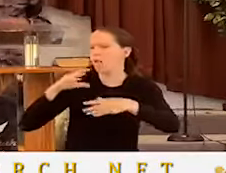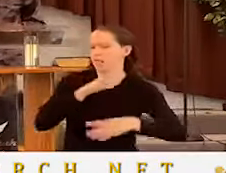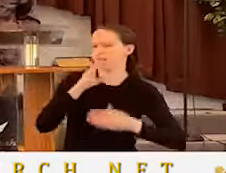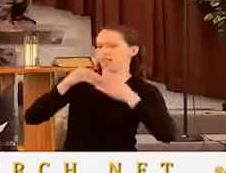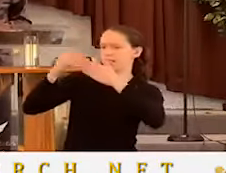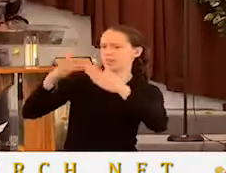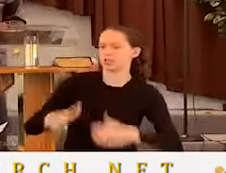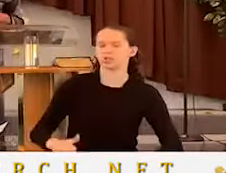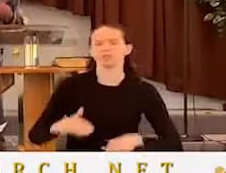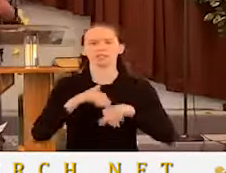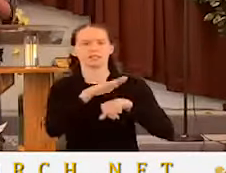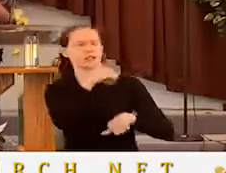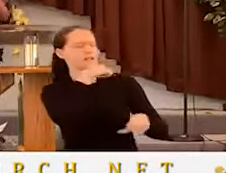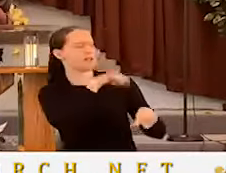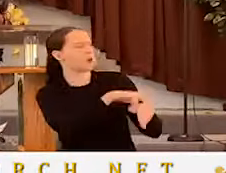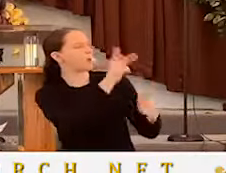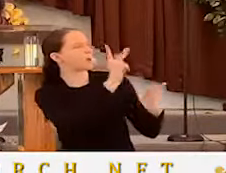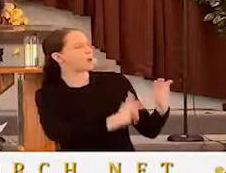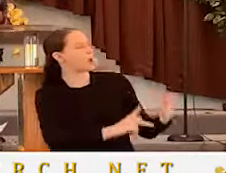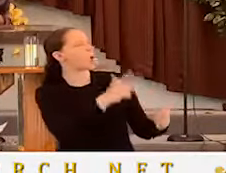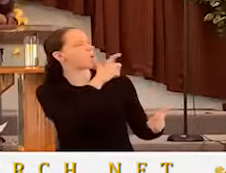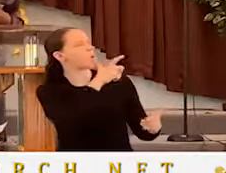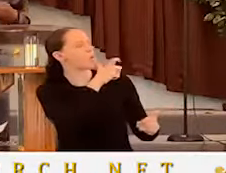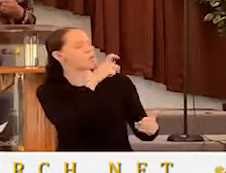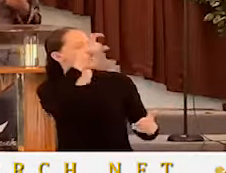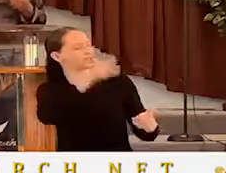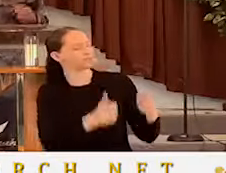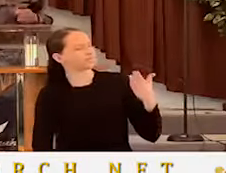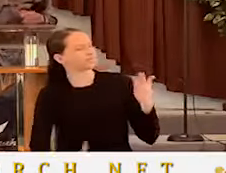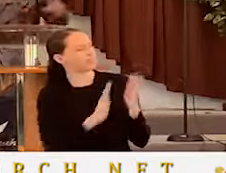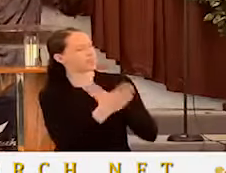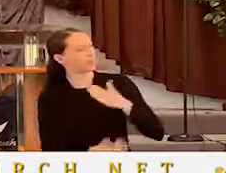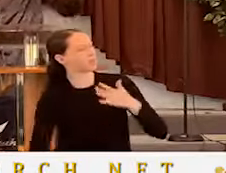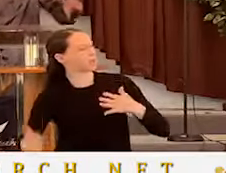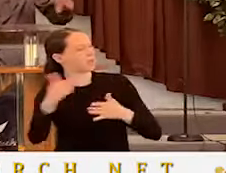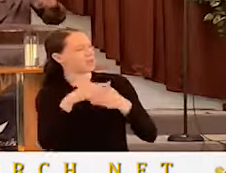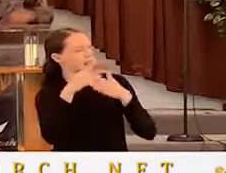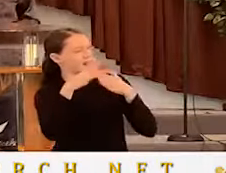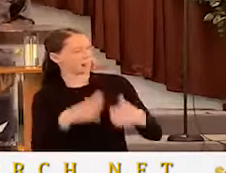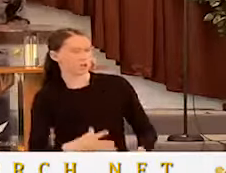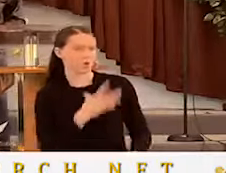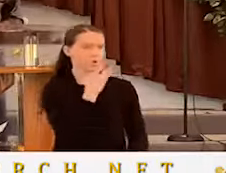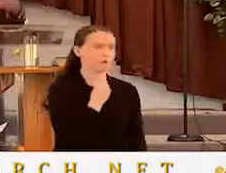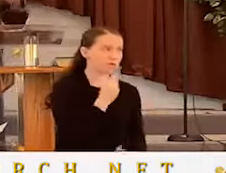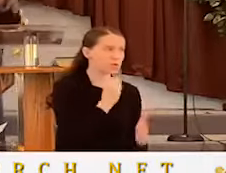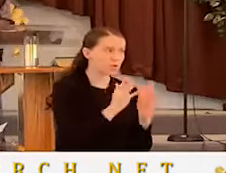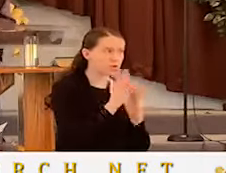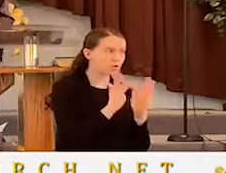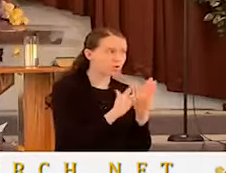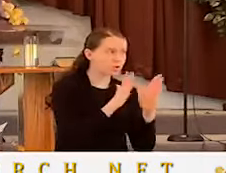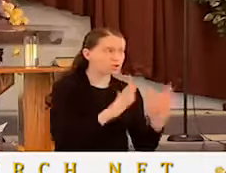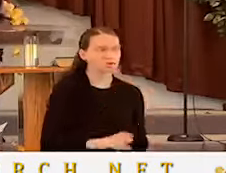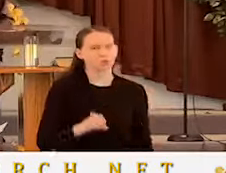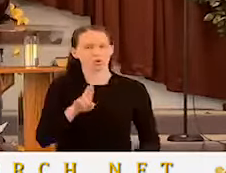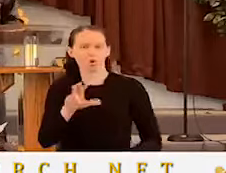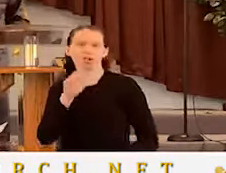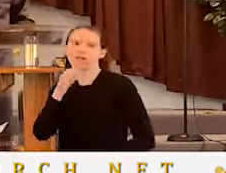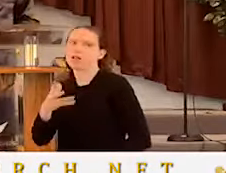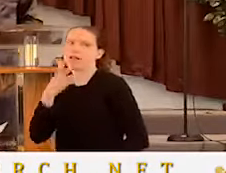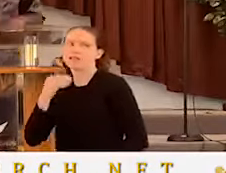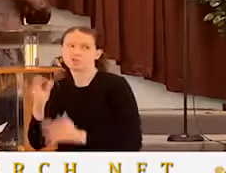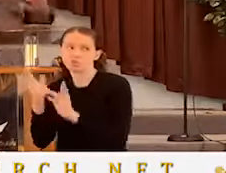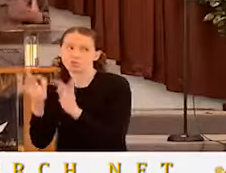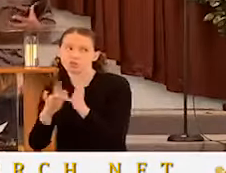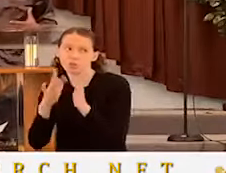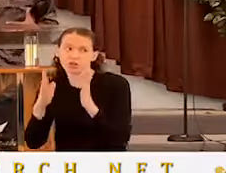sent letters to Paul of who he should determine who was in charge, the Jewish Christians or the Gentile